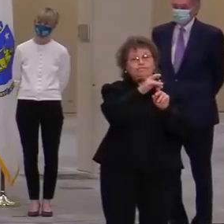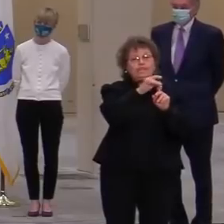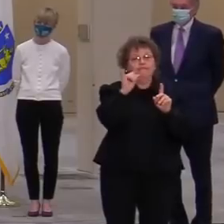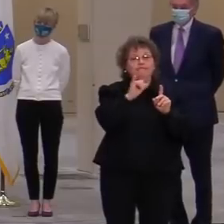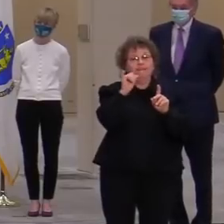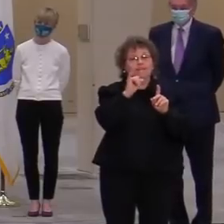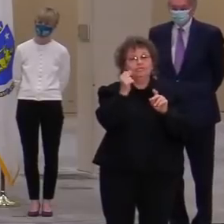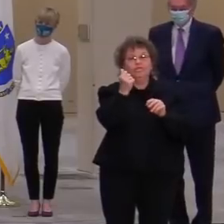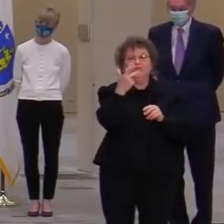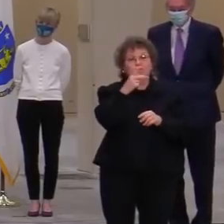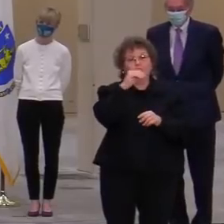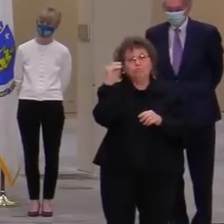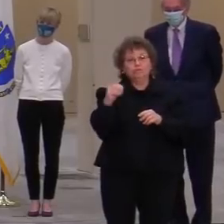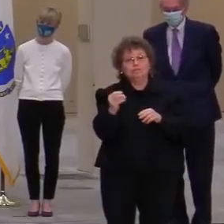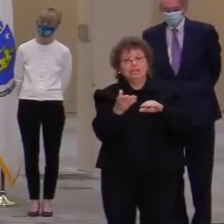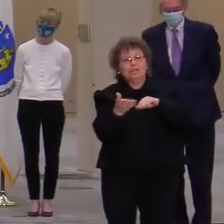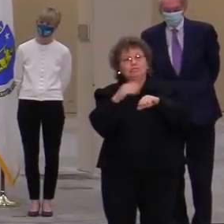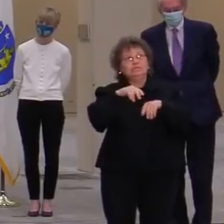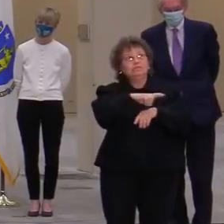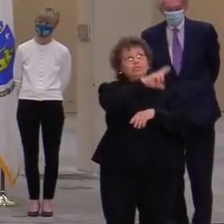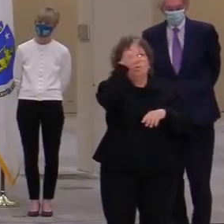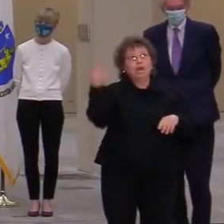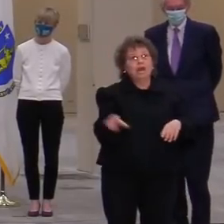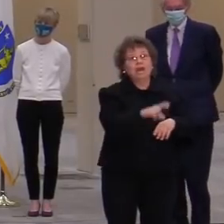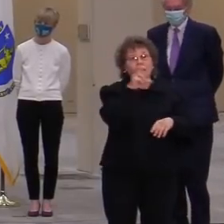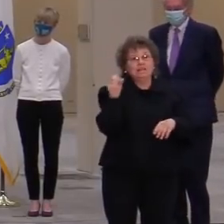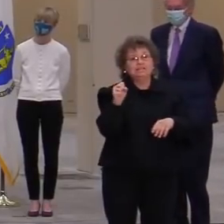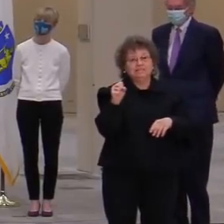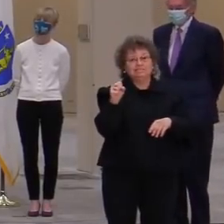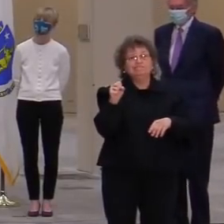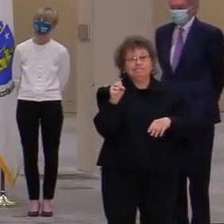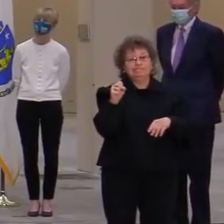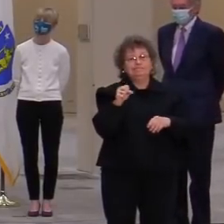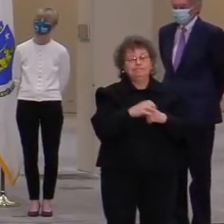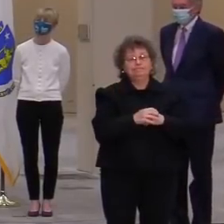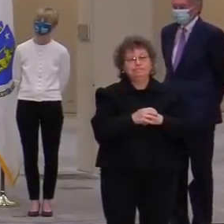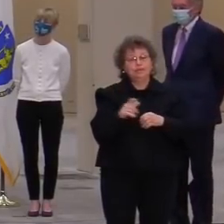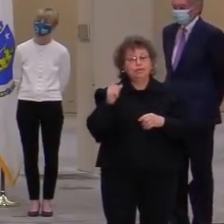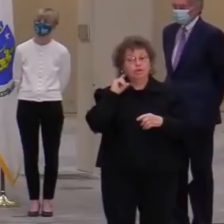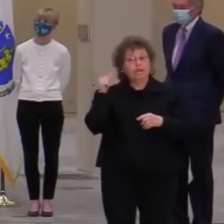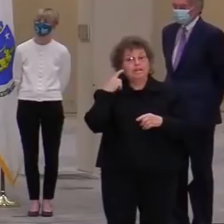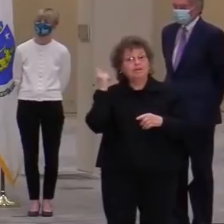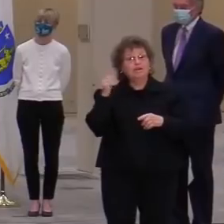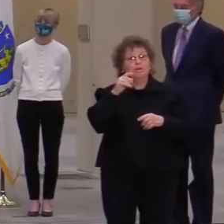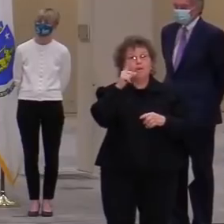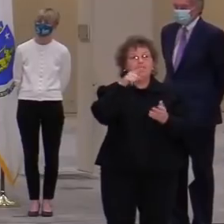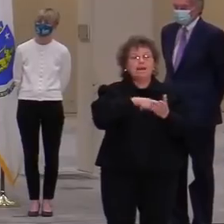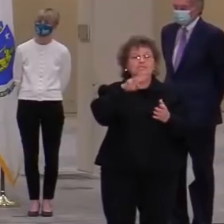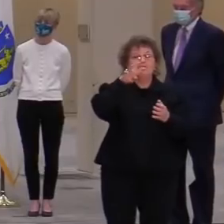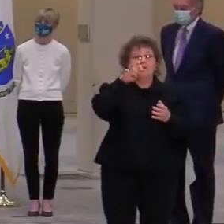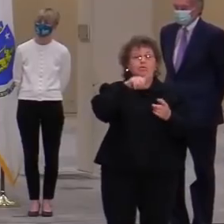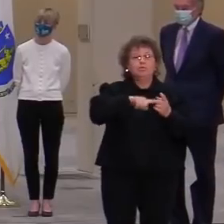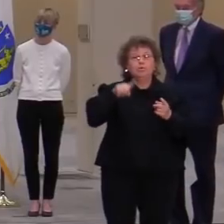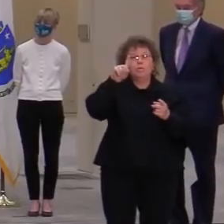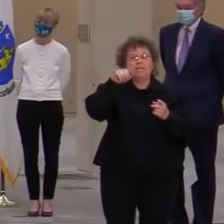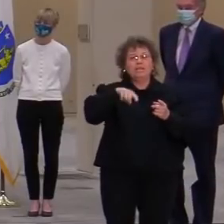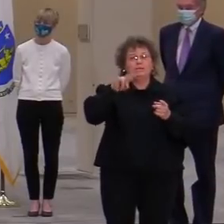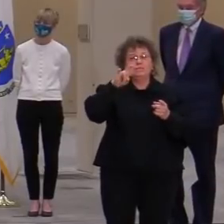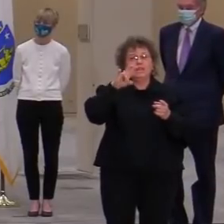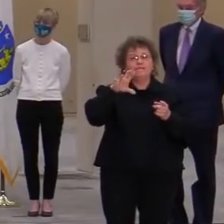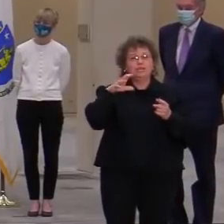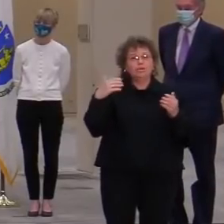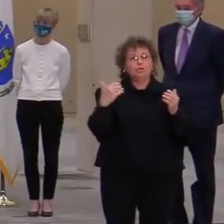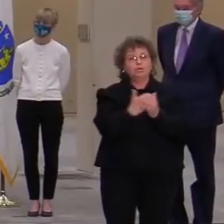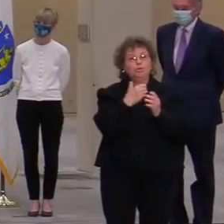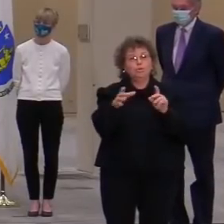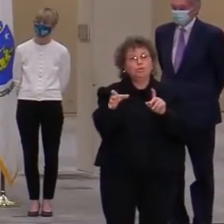last week at this time. Here in Massachusetts, as you heard from the governor, 1,400 to 1,700 new cases